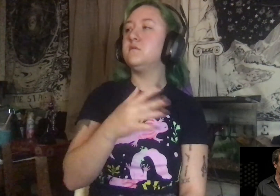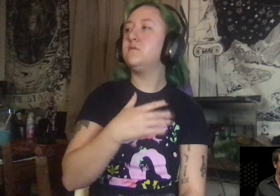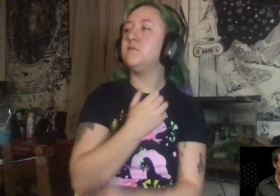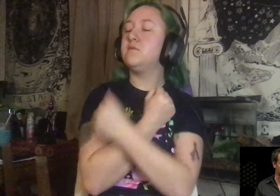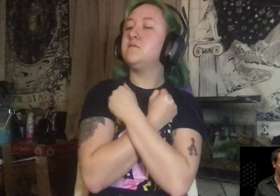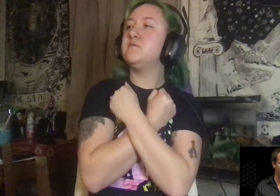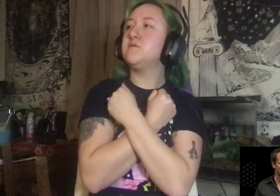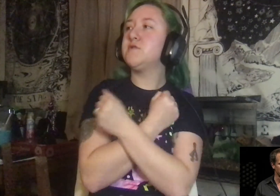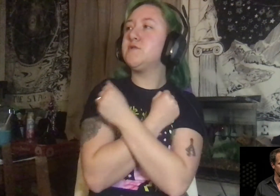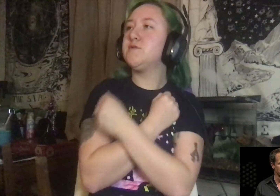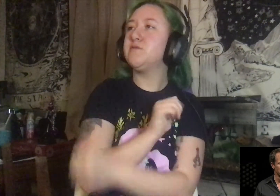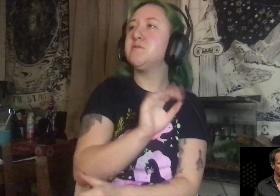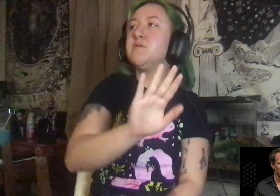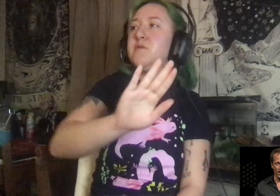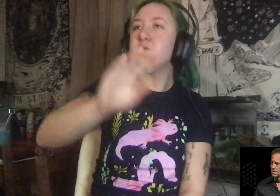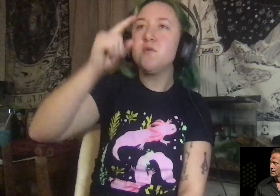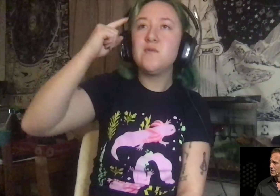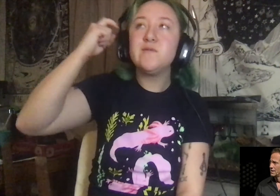worst advice I ever got.